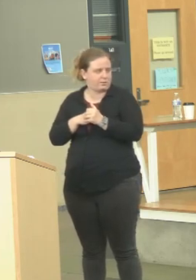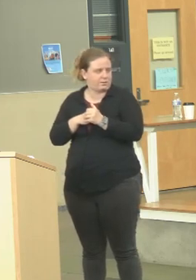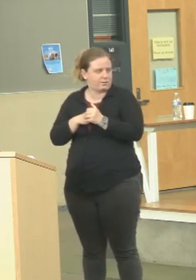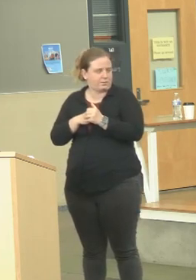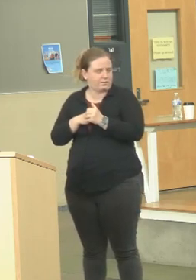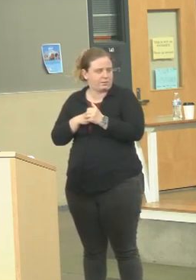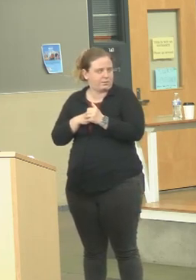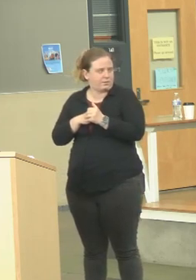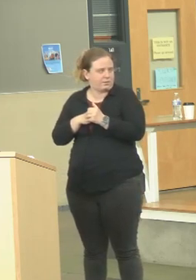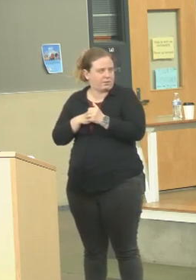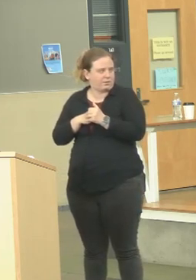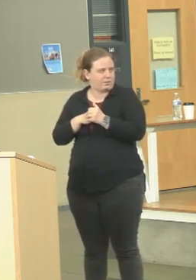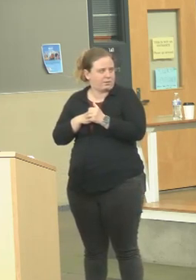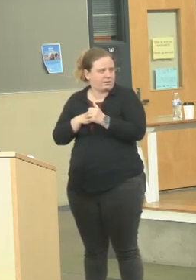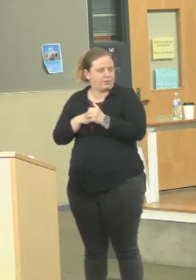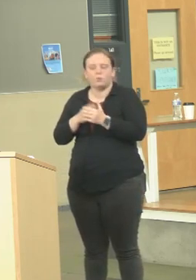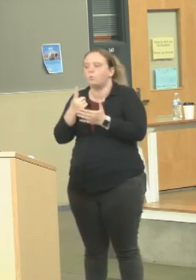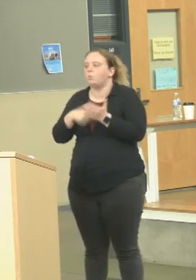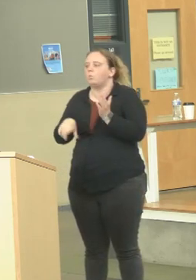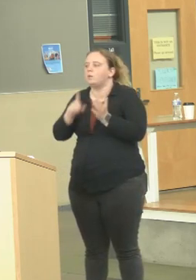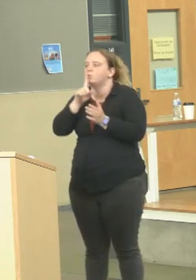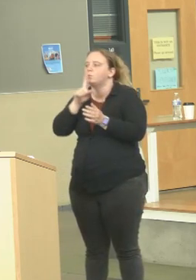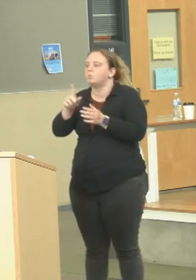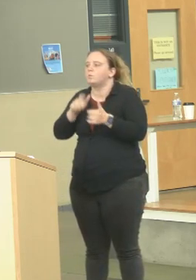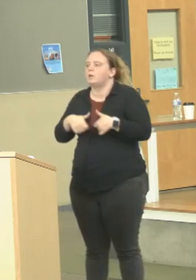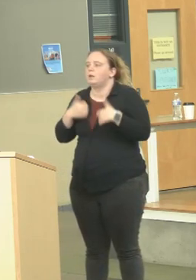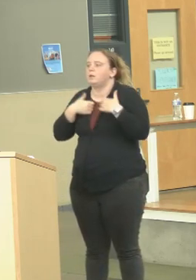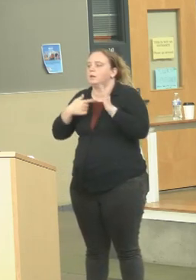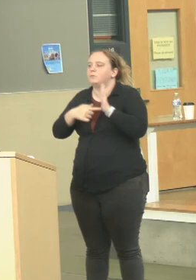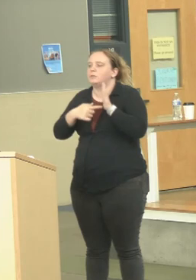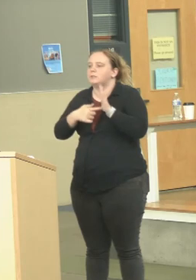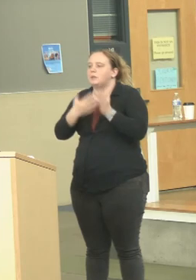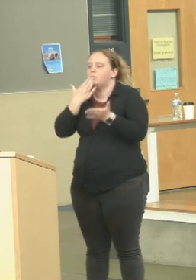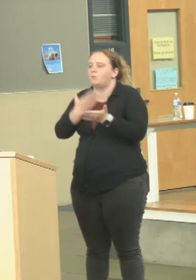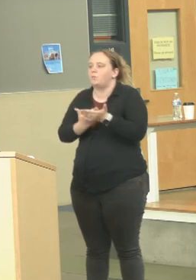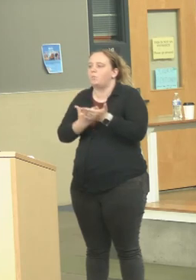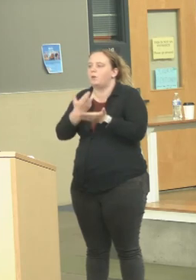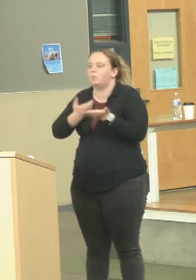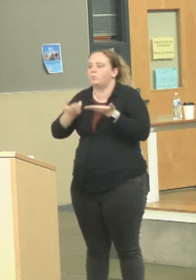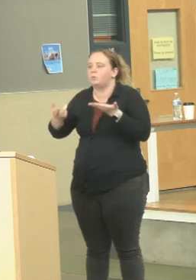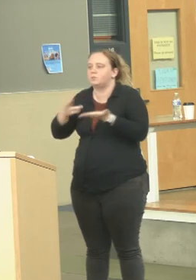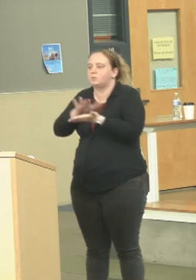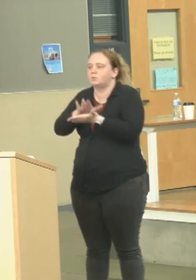What is a real life example of a well-resourced school?